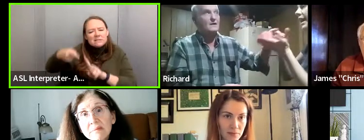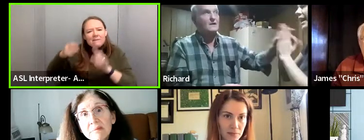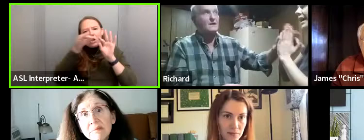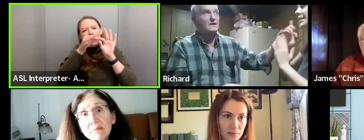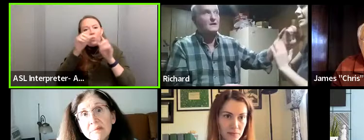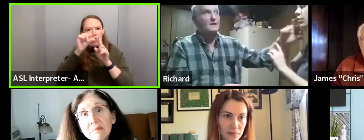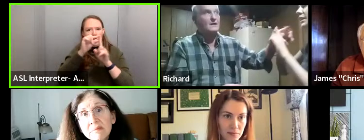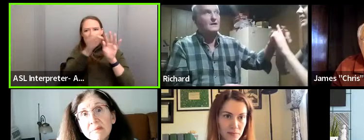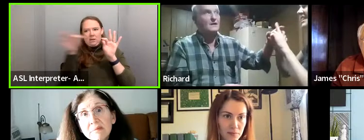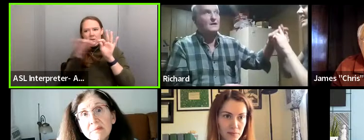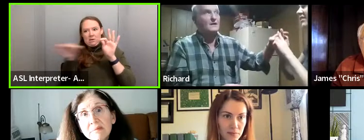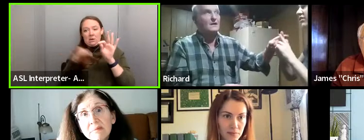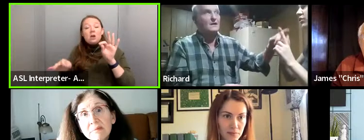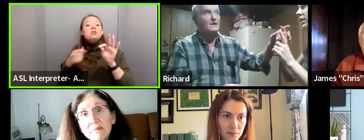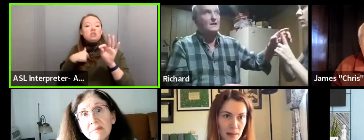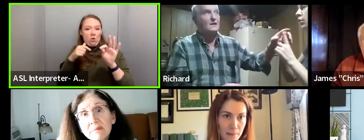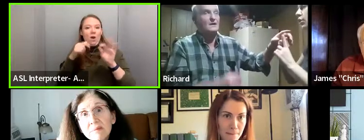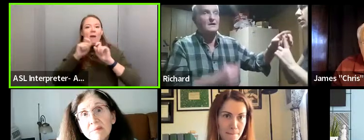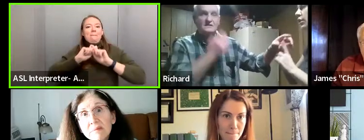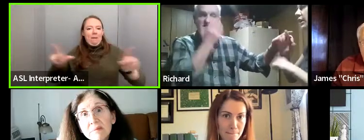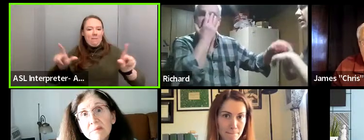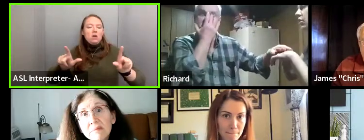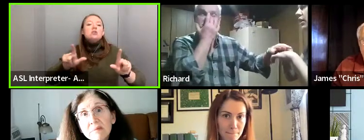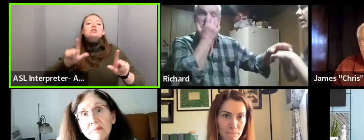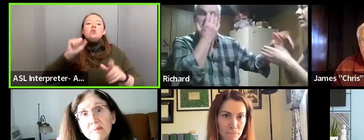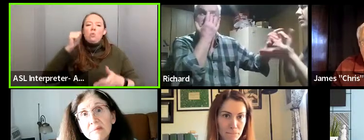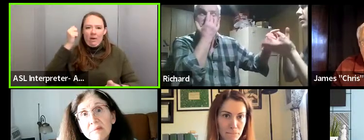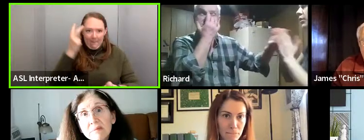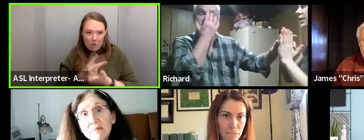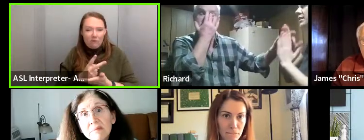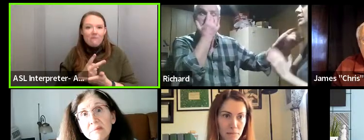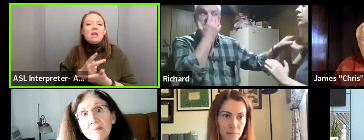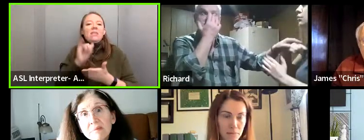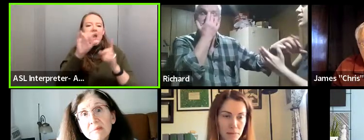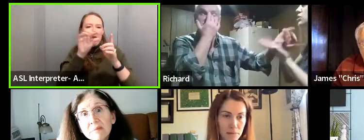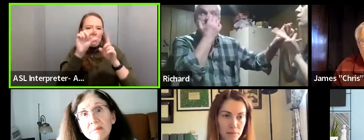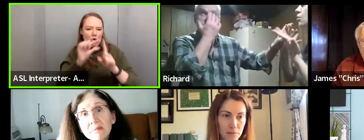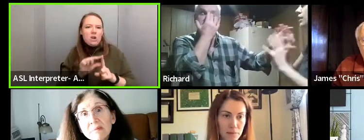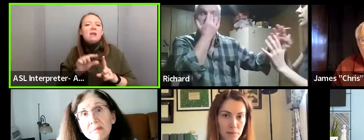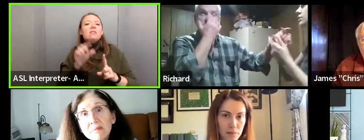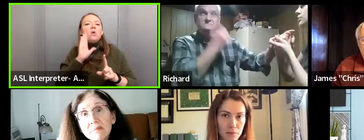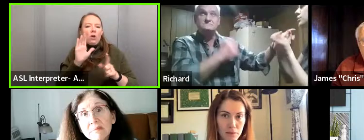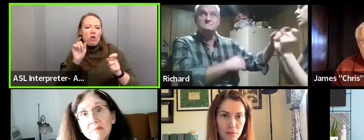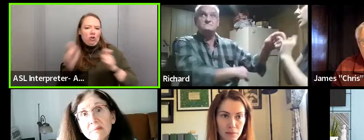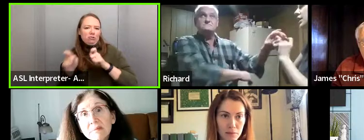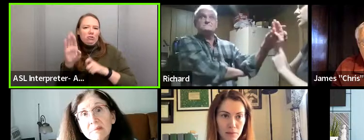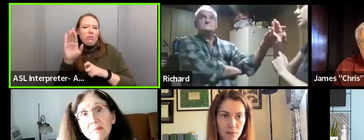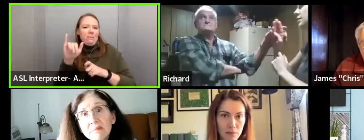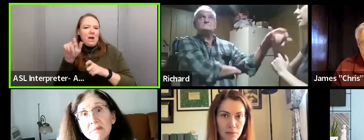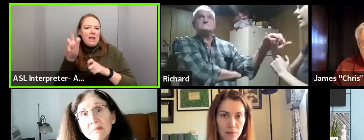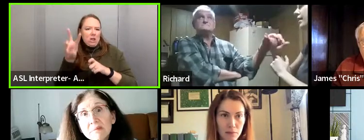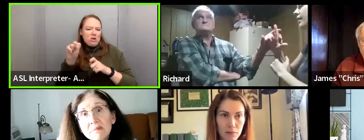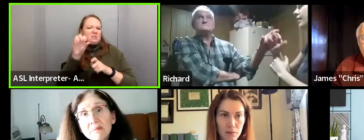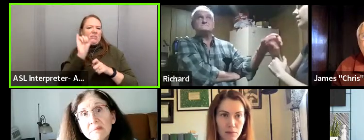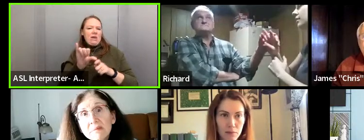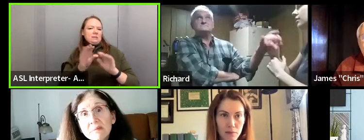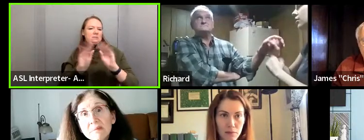what we're doing is approving the wording that does alter the bylaws, just to be clarify that.